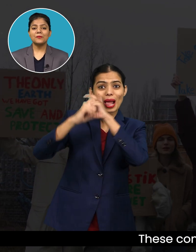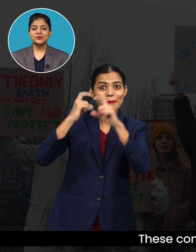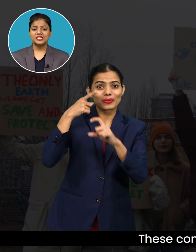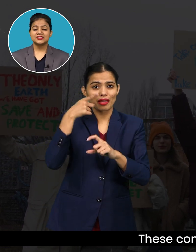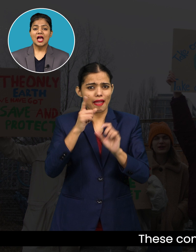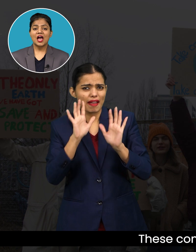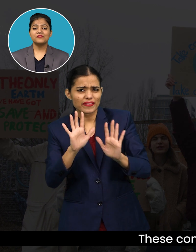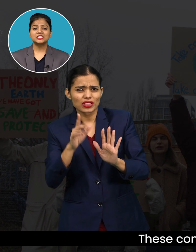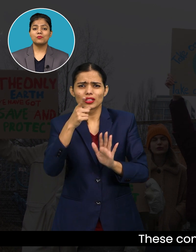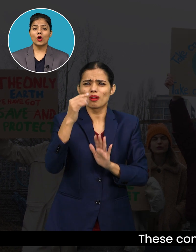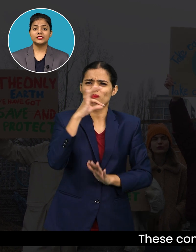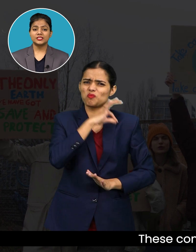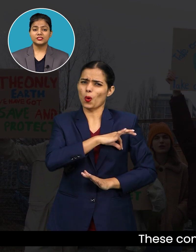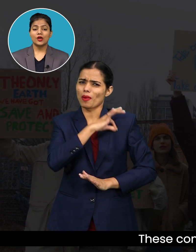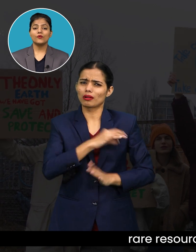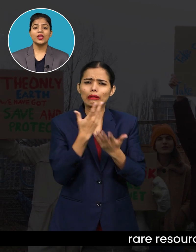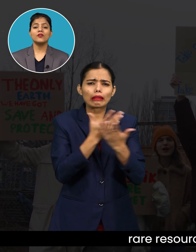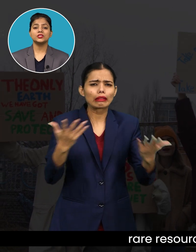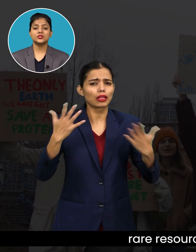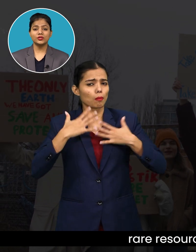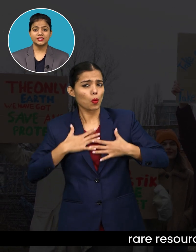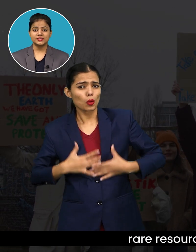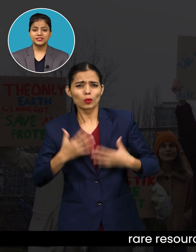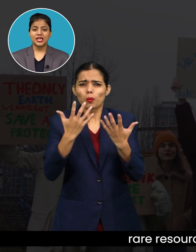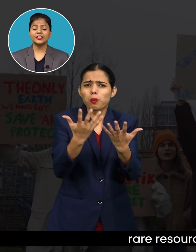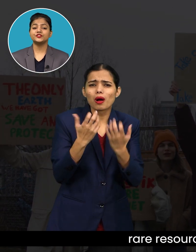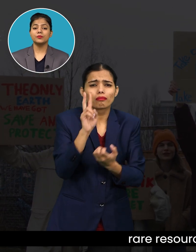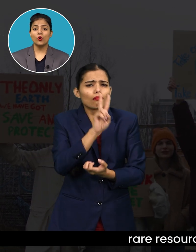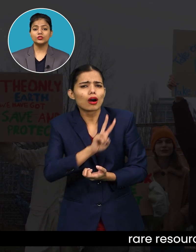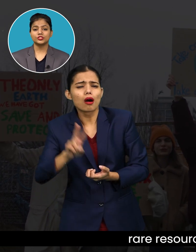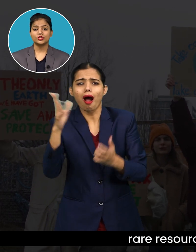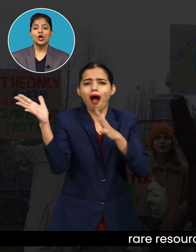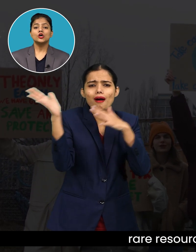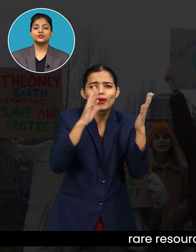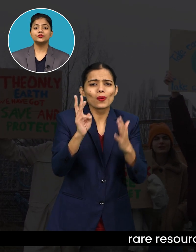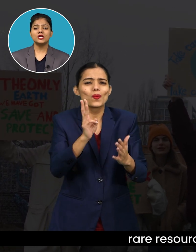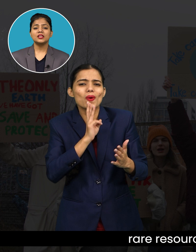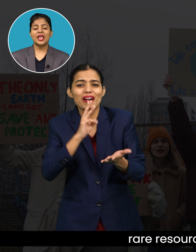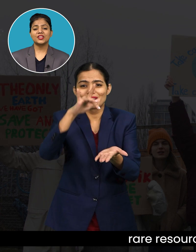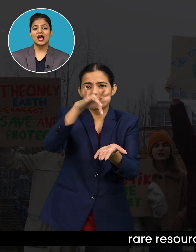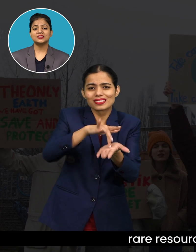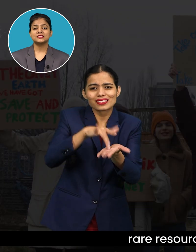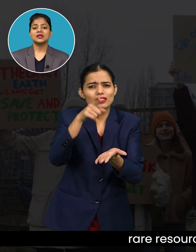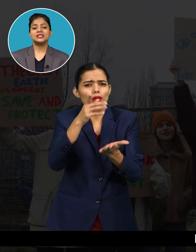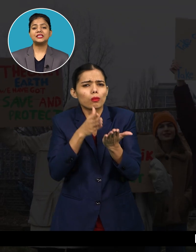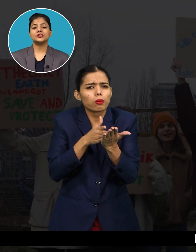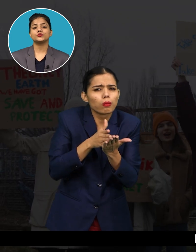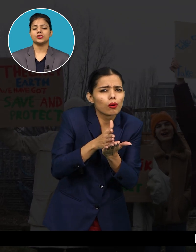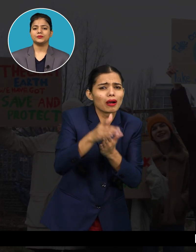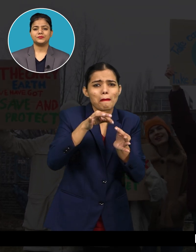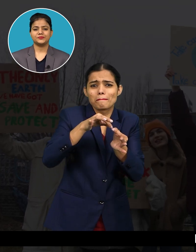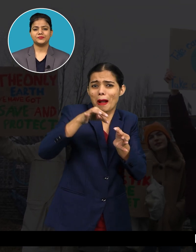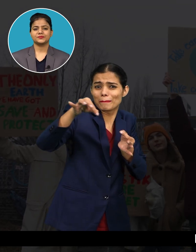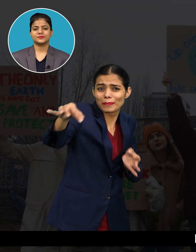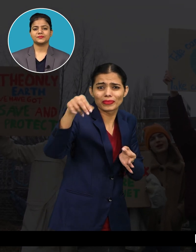These companies have exploited rare resources in remote, rural areas, leading to